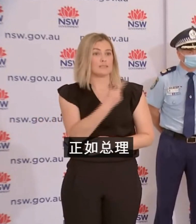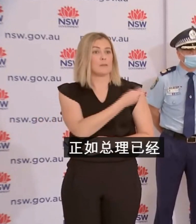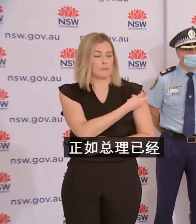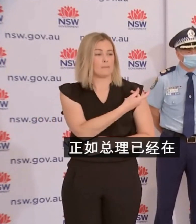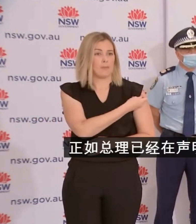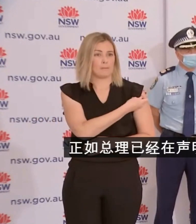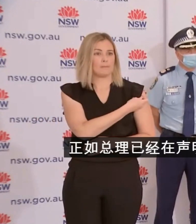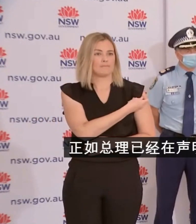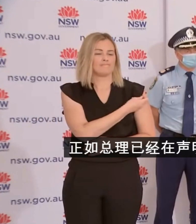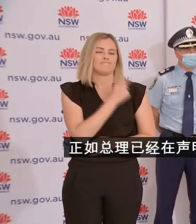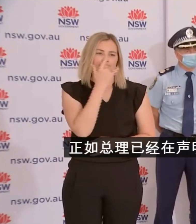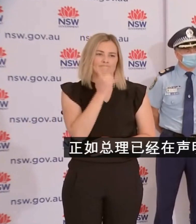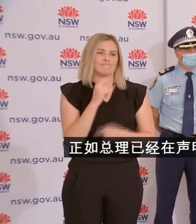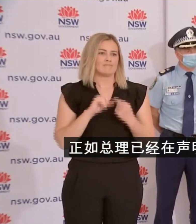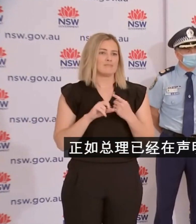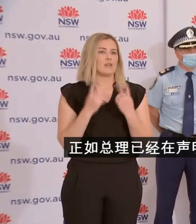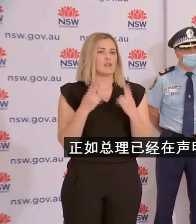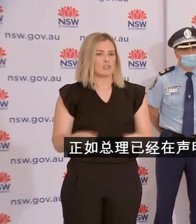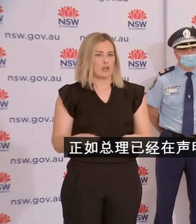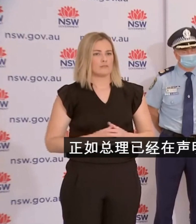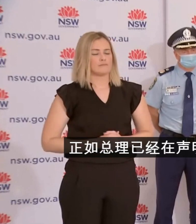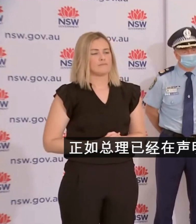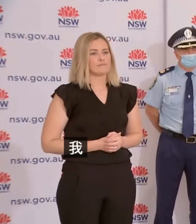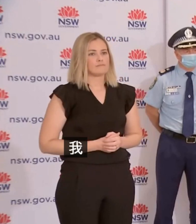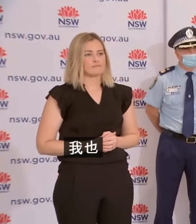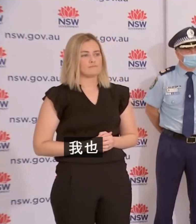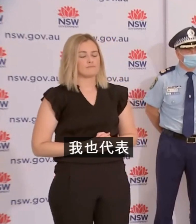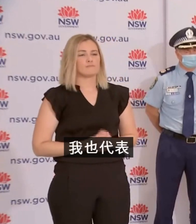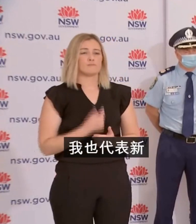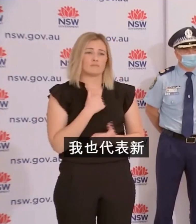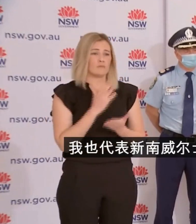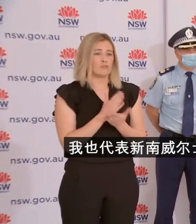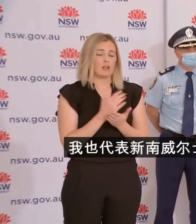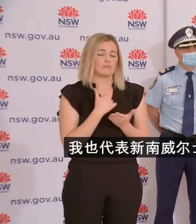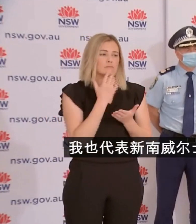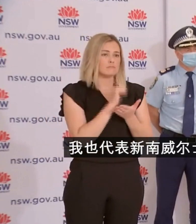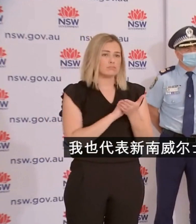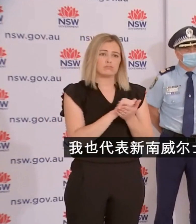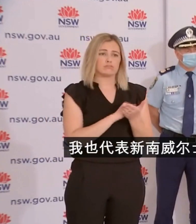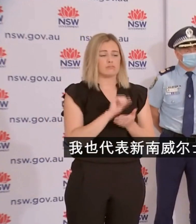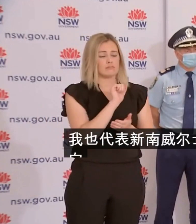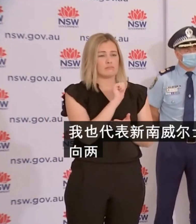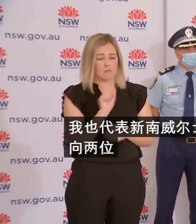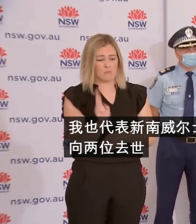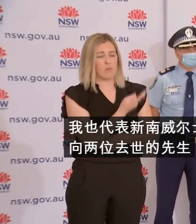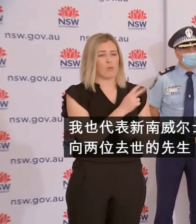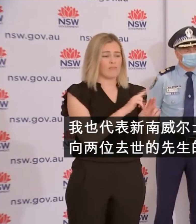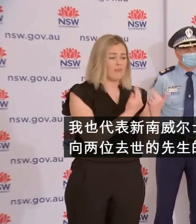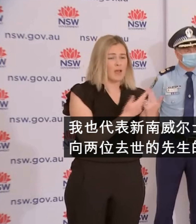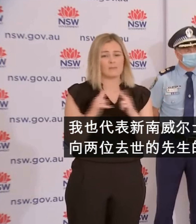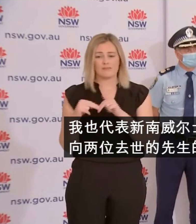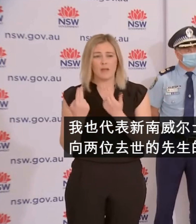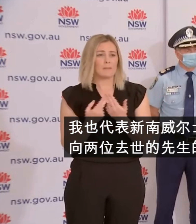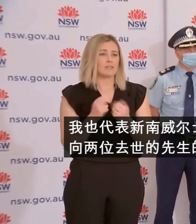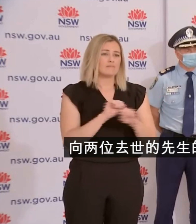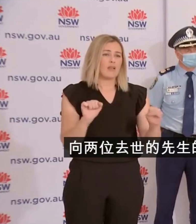As the Premier has already expressed on behalf of New South Wales Health as well, I also express my deepest sympathies to the families